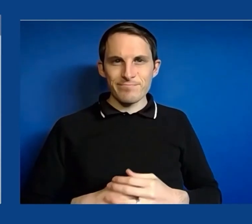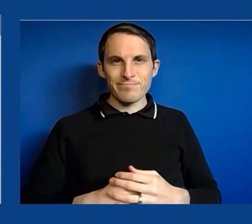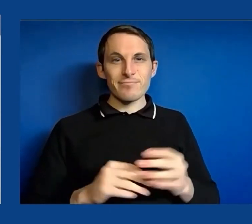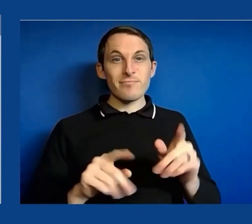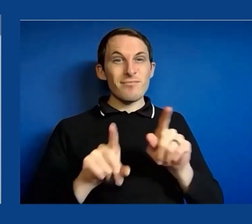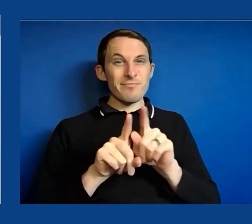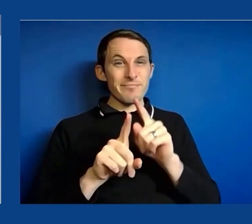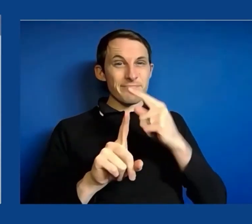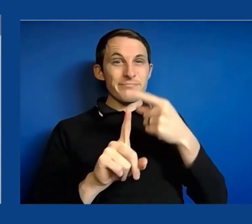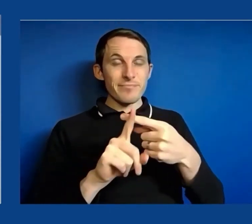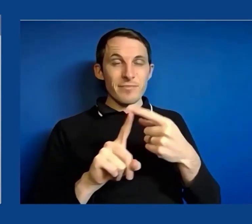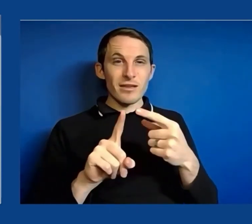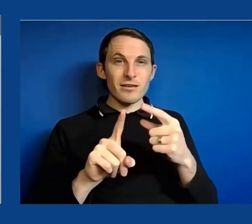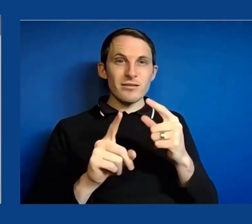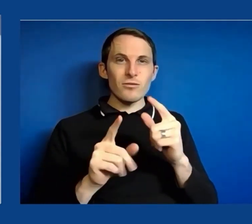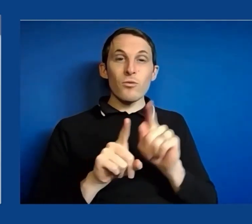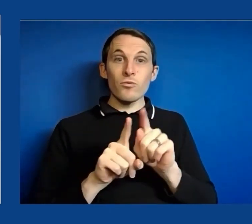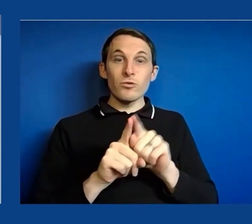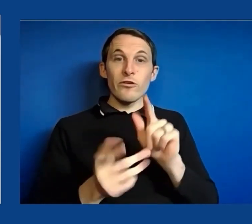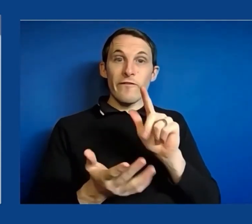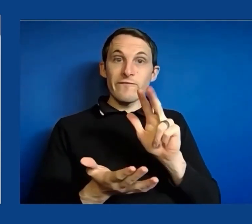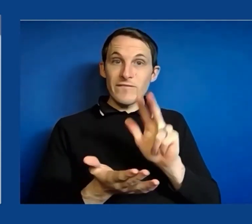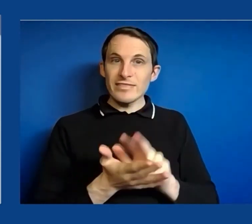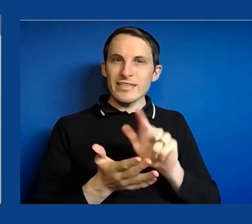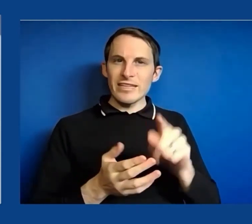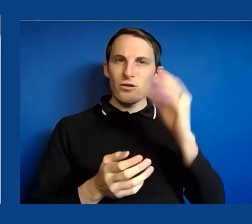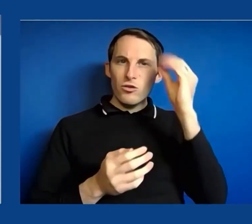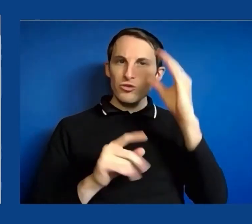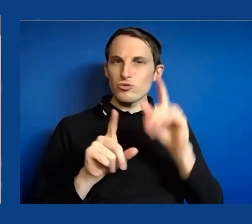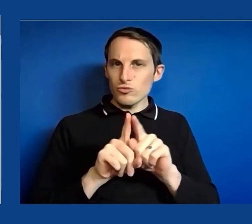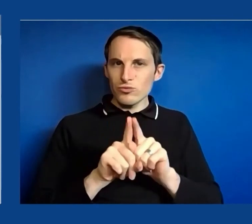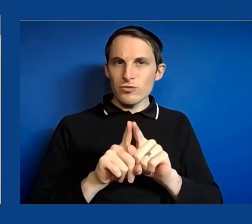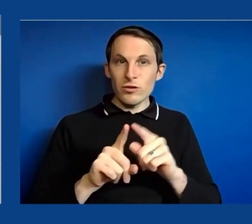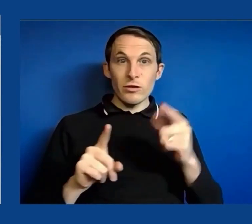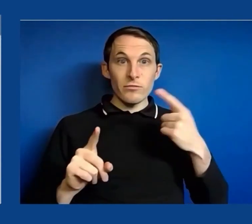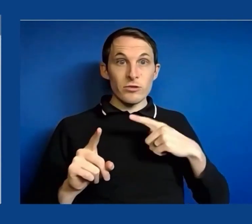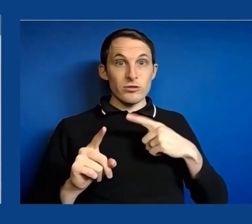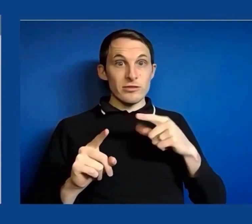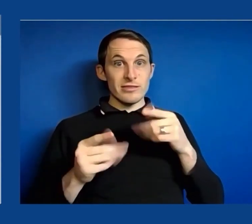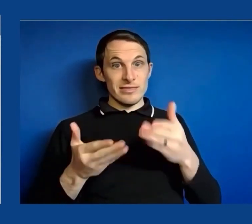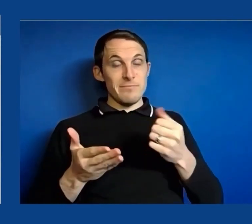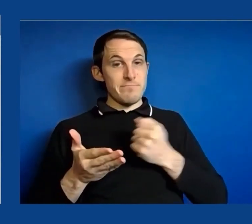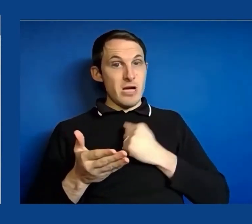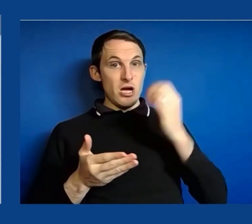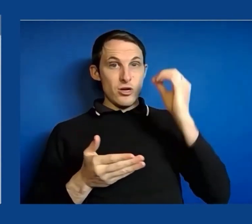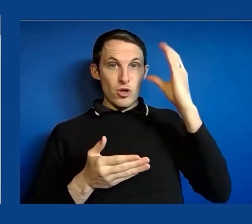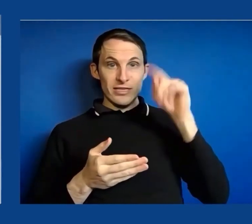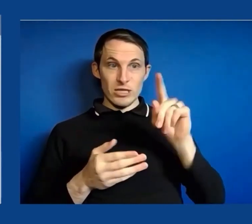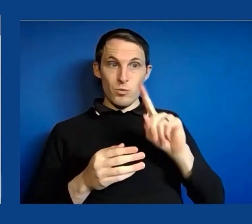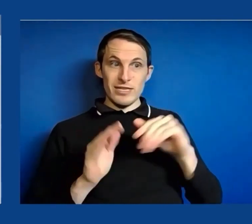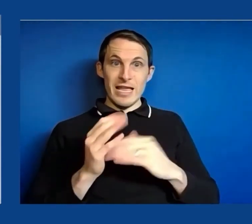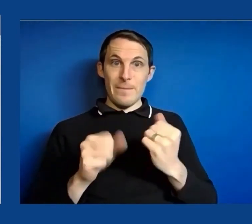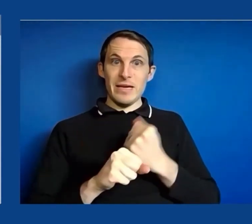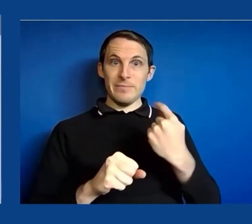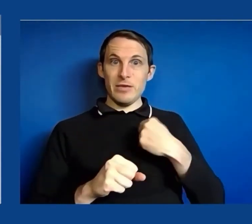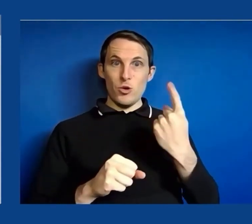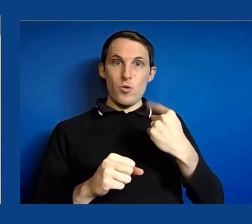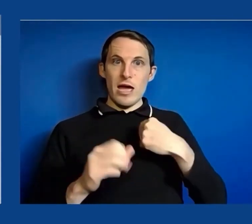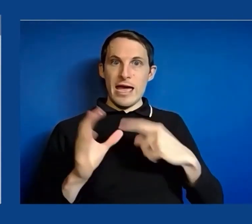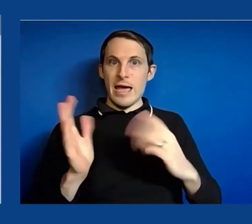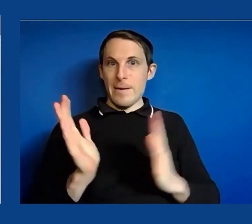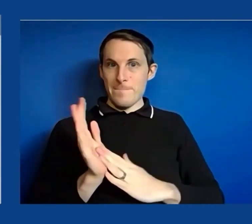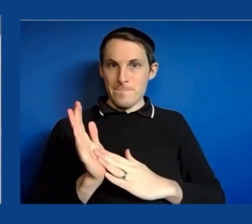validating that knowledge, because it's my knowledge. It's what makes me who I am,